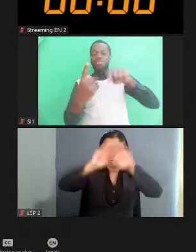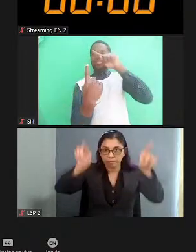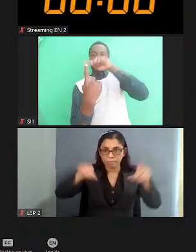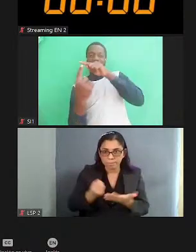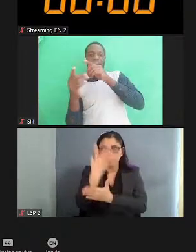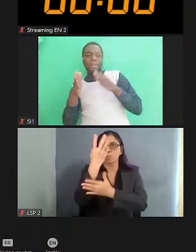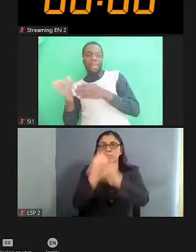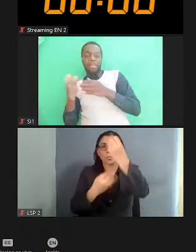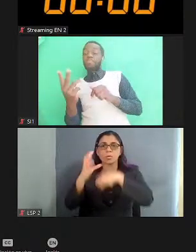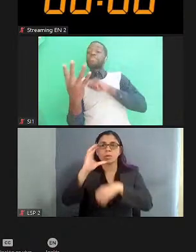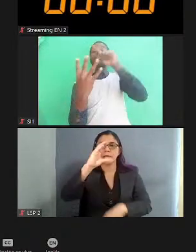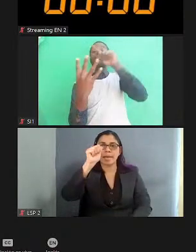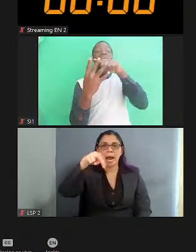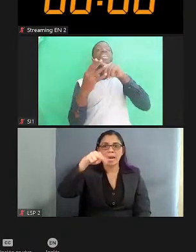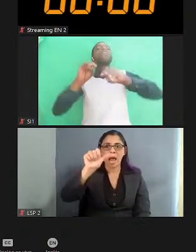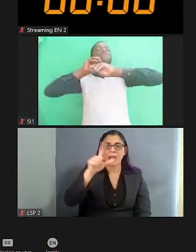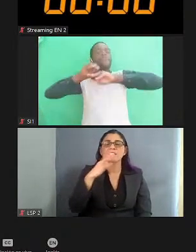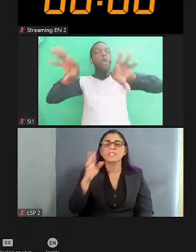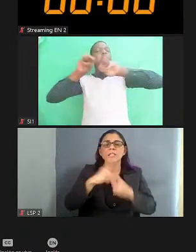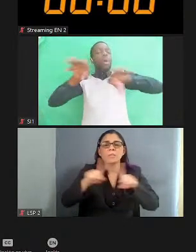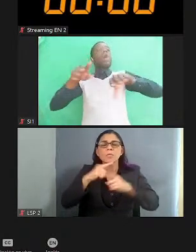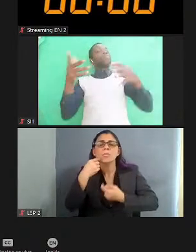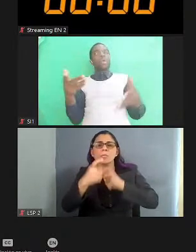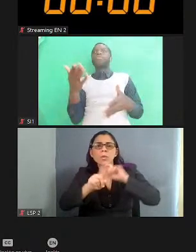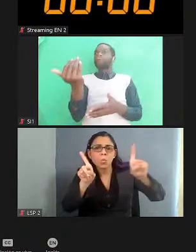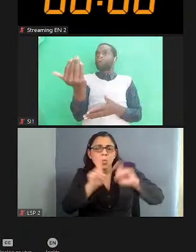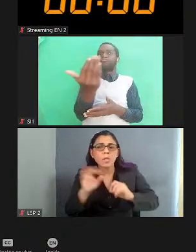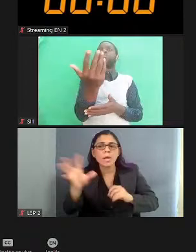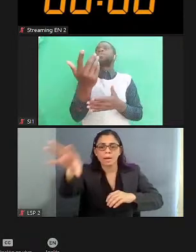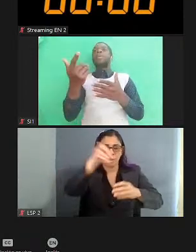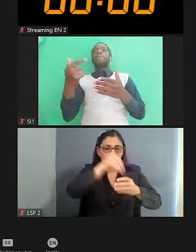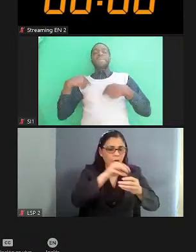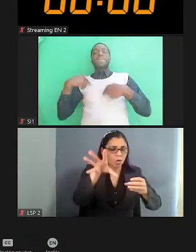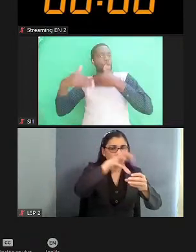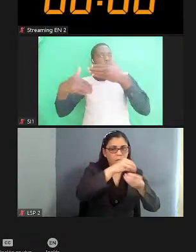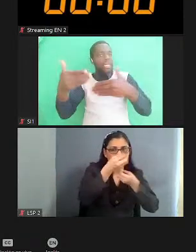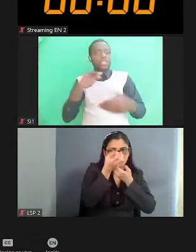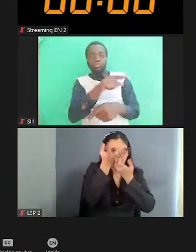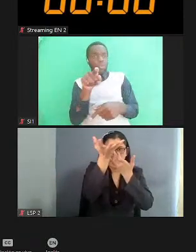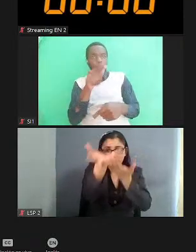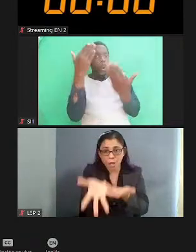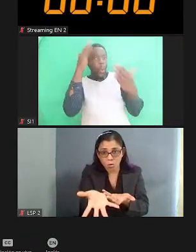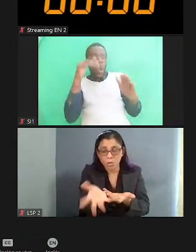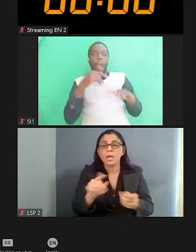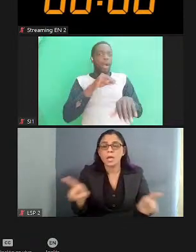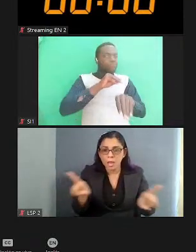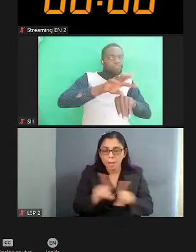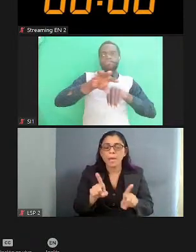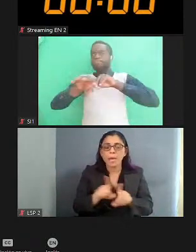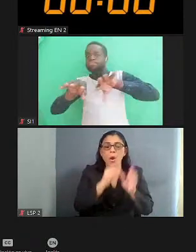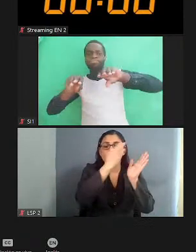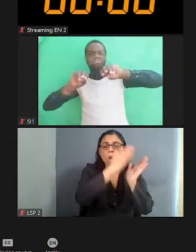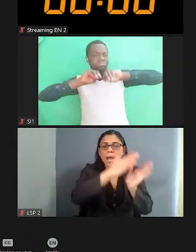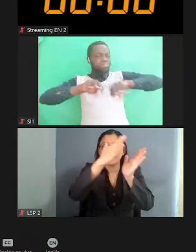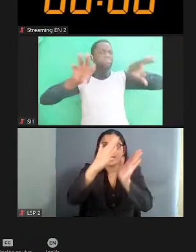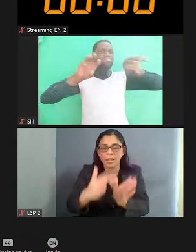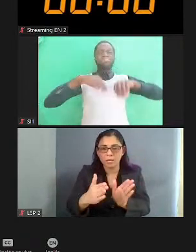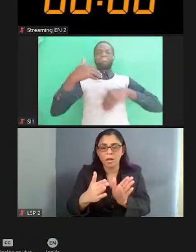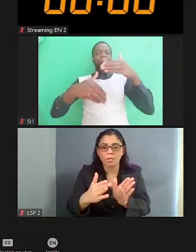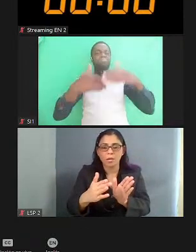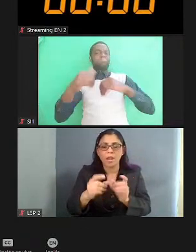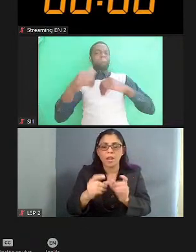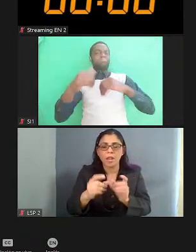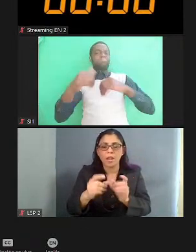to disseminate the consultation project the processes the data collection and we